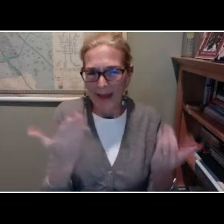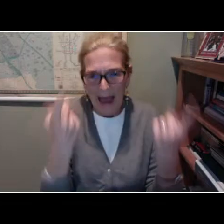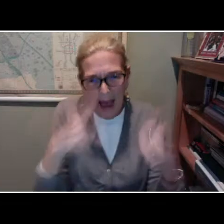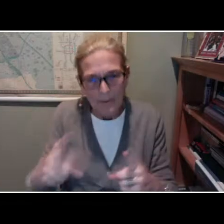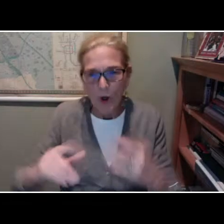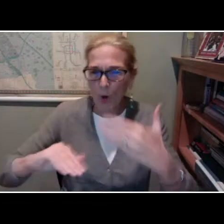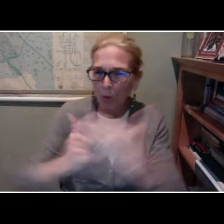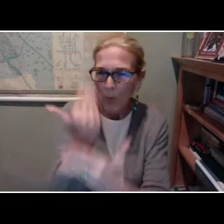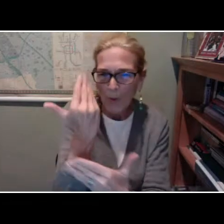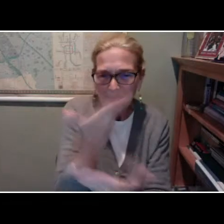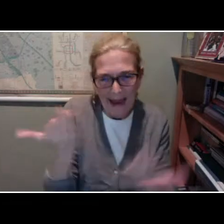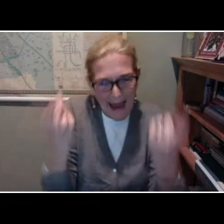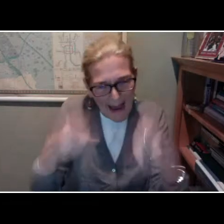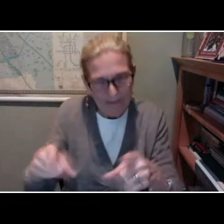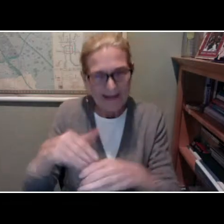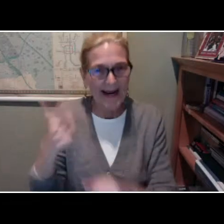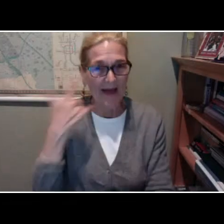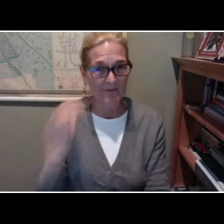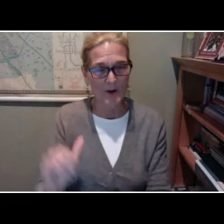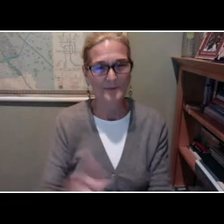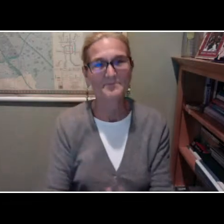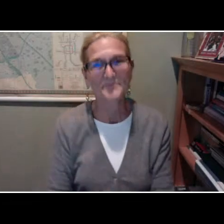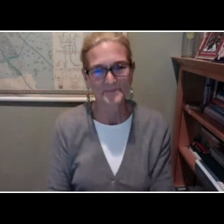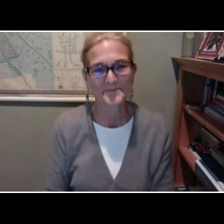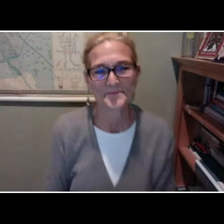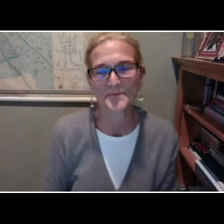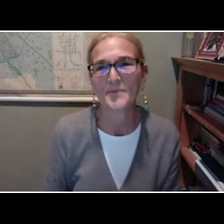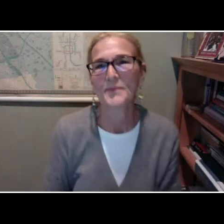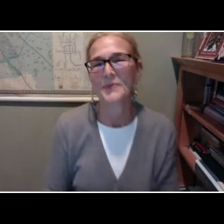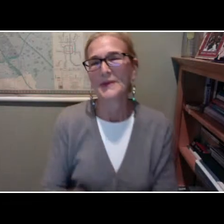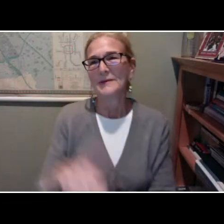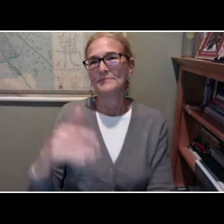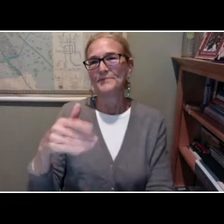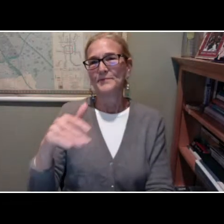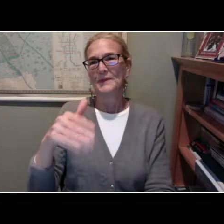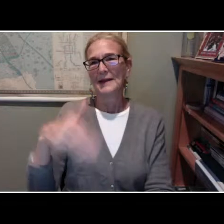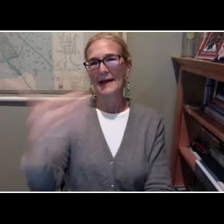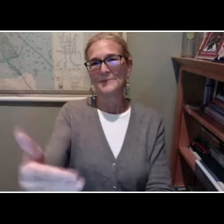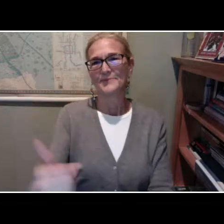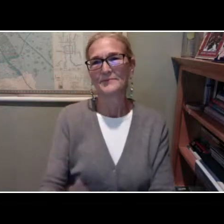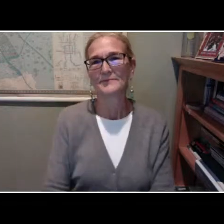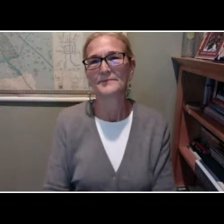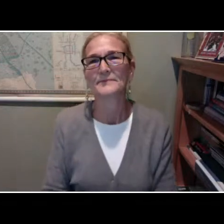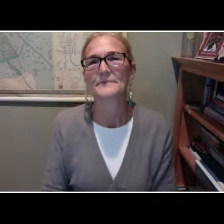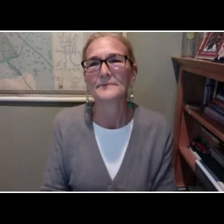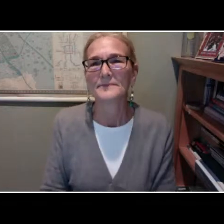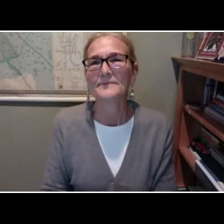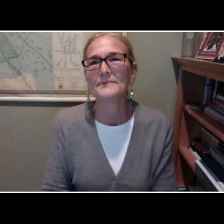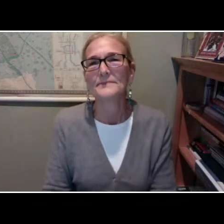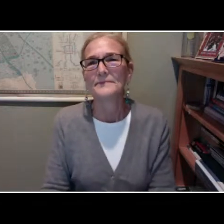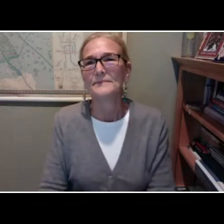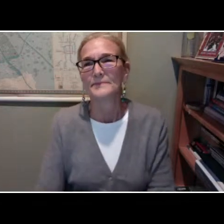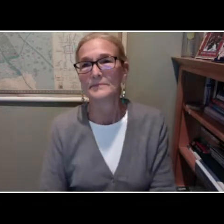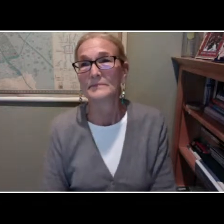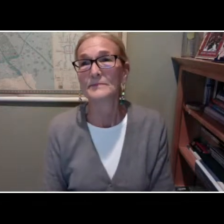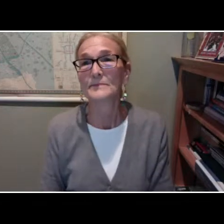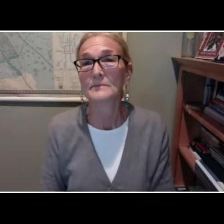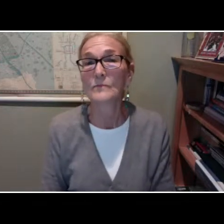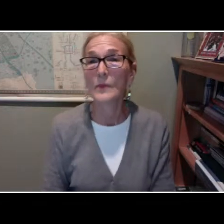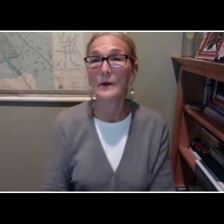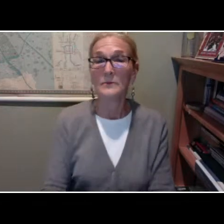remember who has been on the front lines and putting in the work to make sure these things are happening in the state of California.